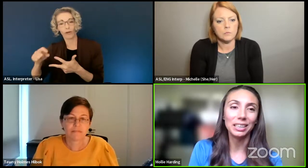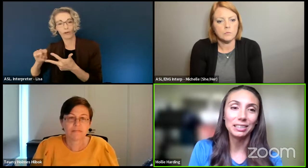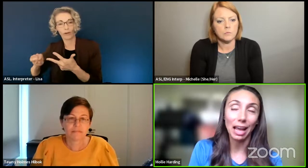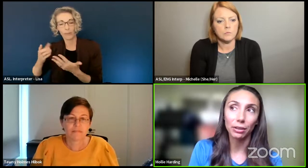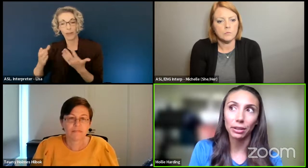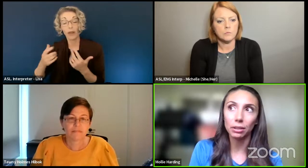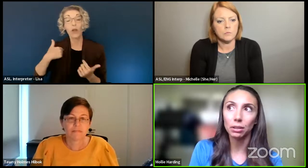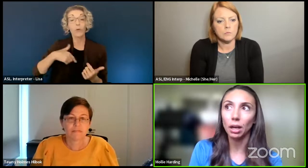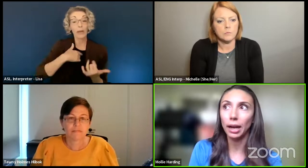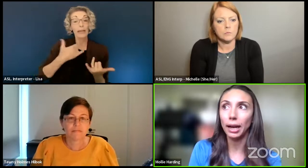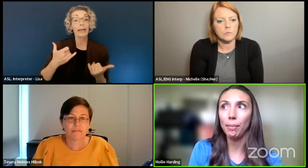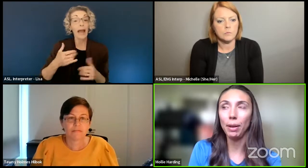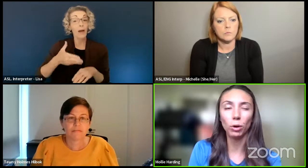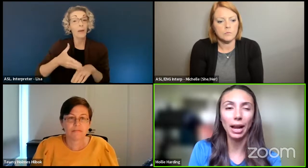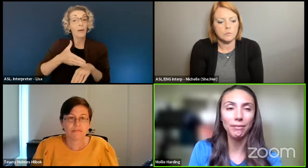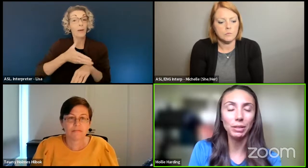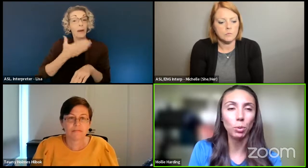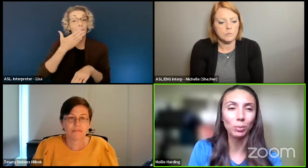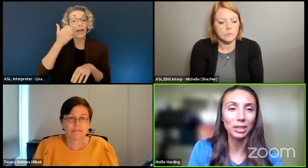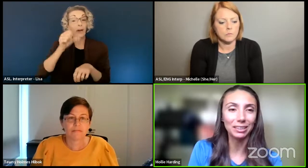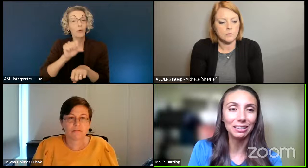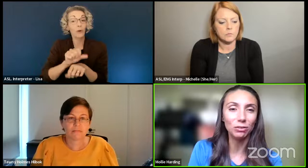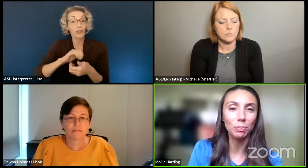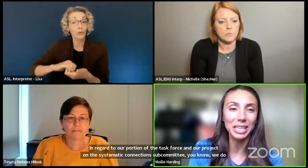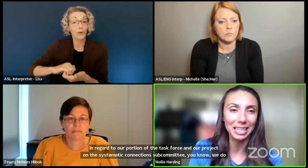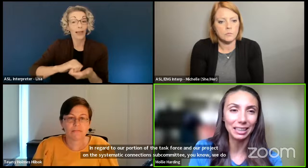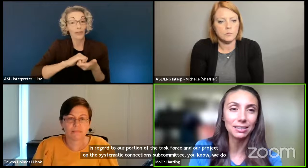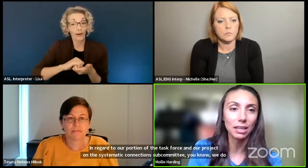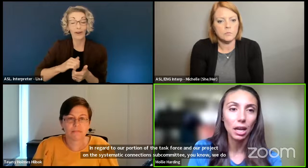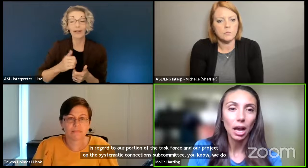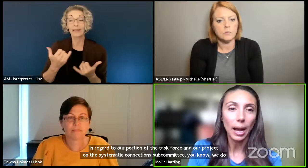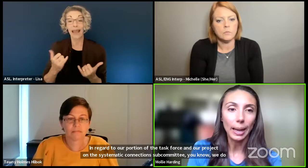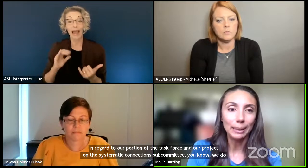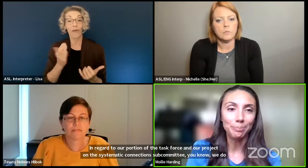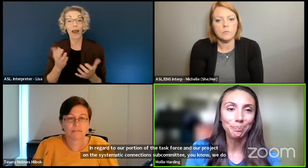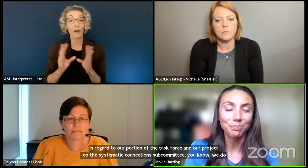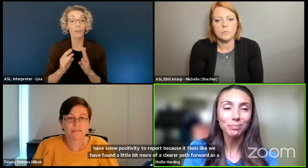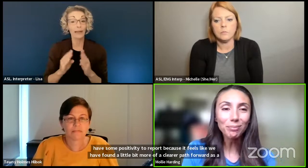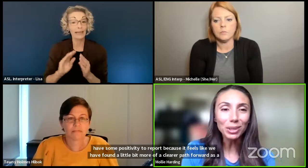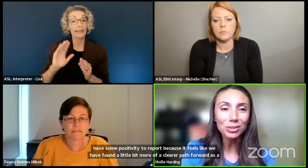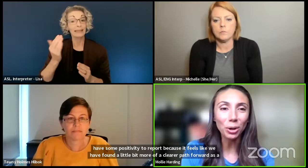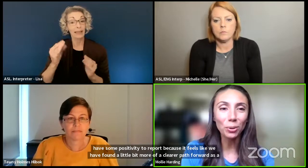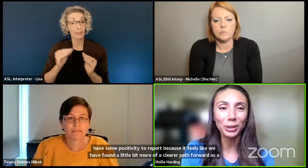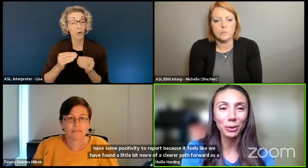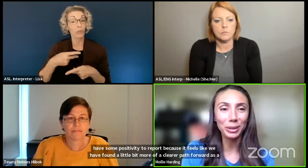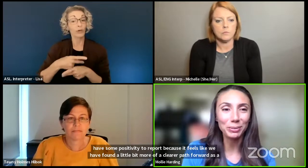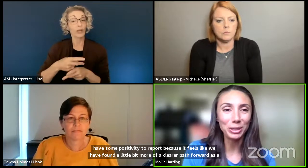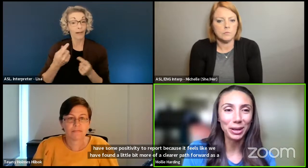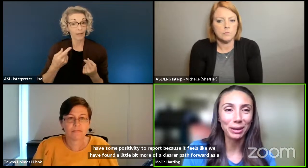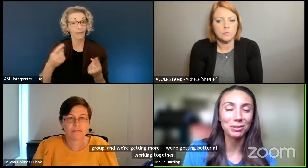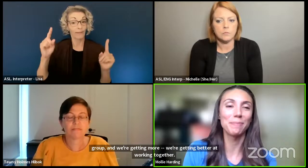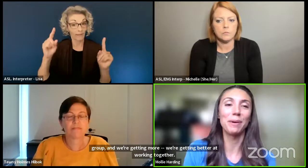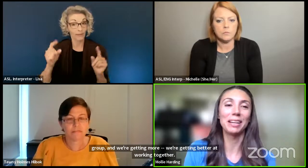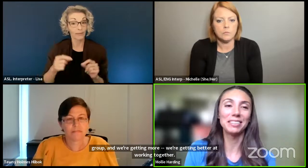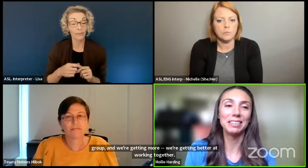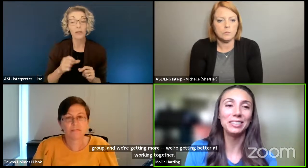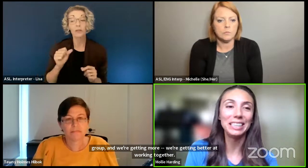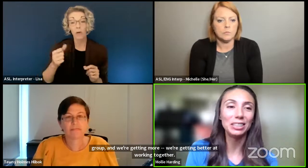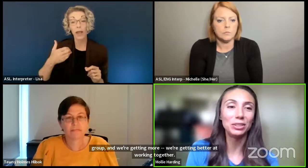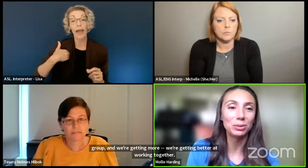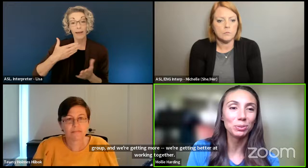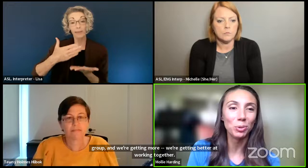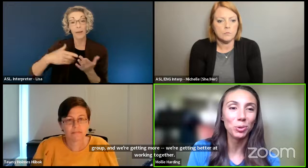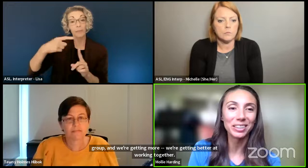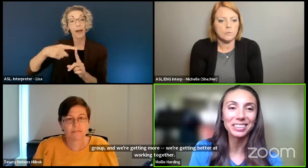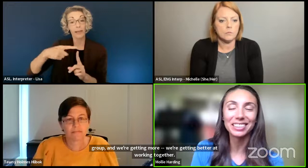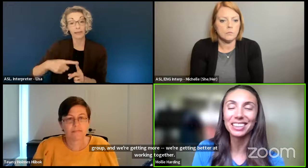better at working together, and we're having more productive meetings. So, you know, we do have some